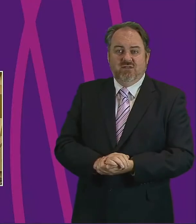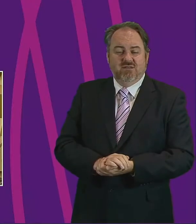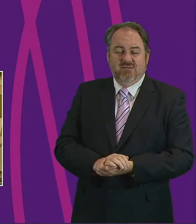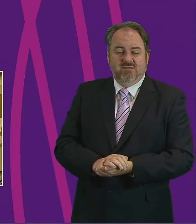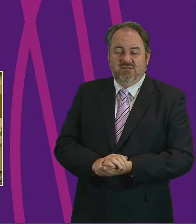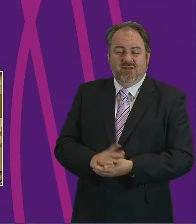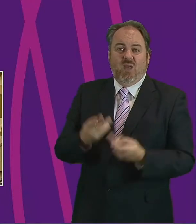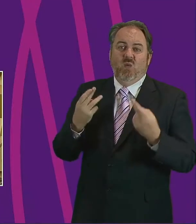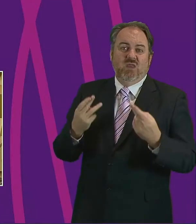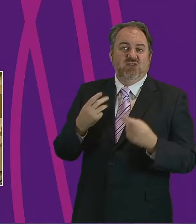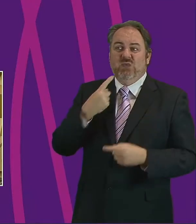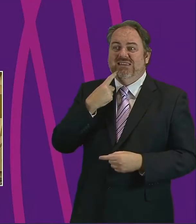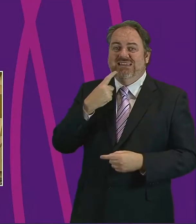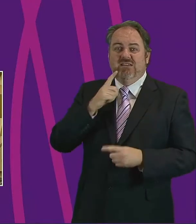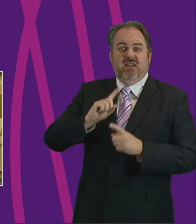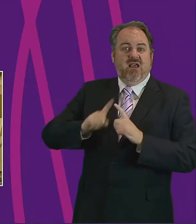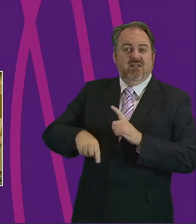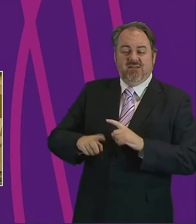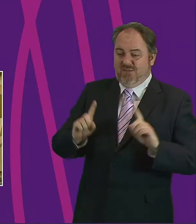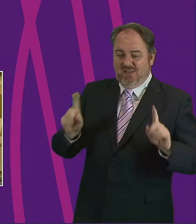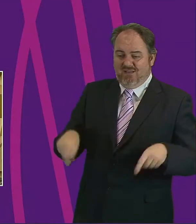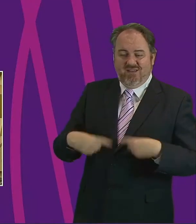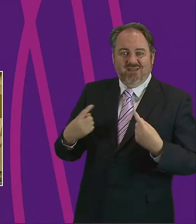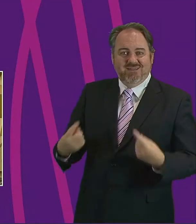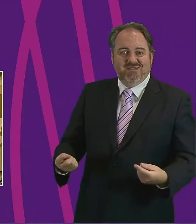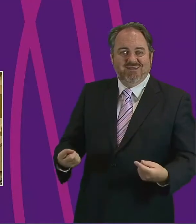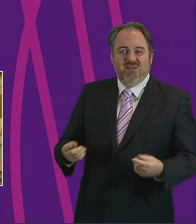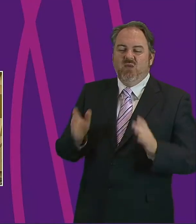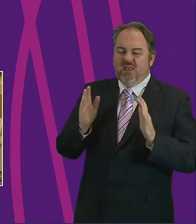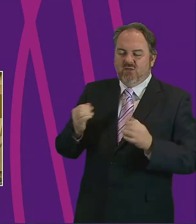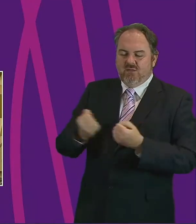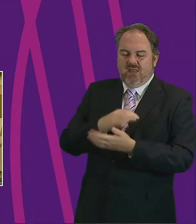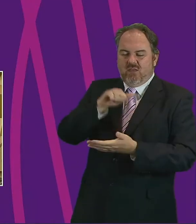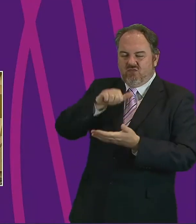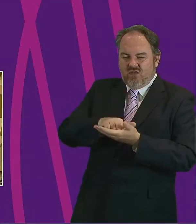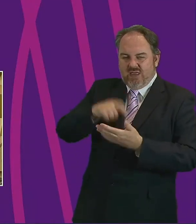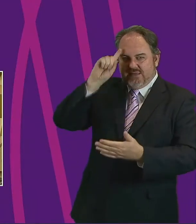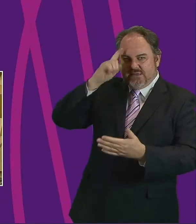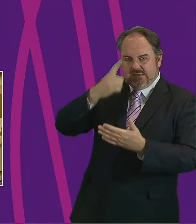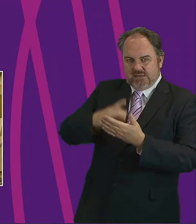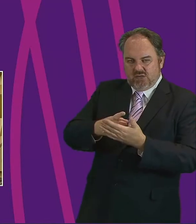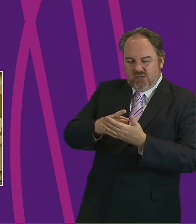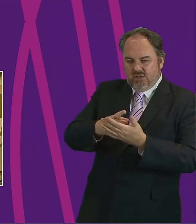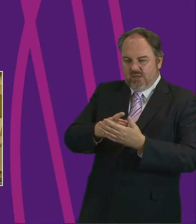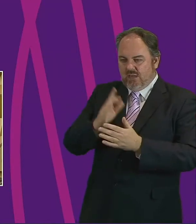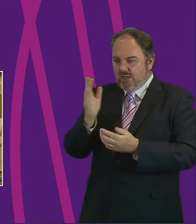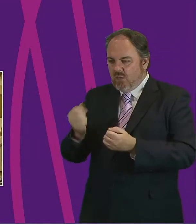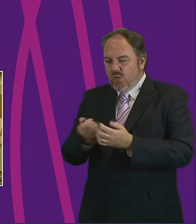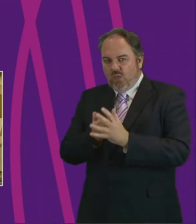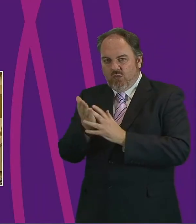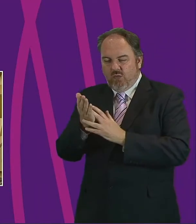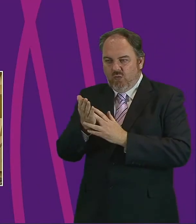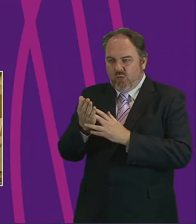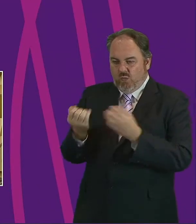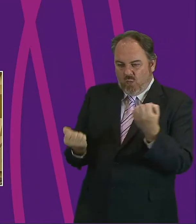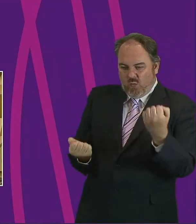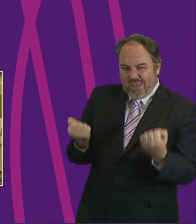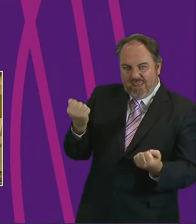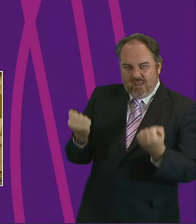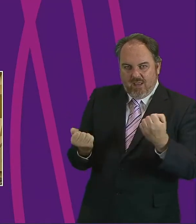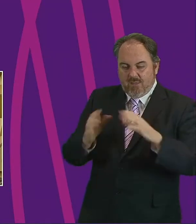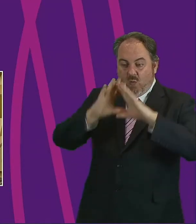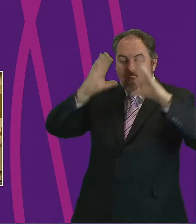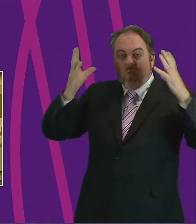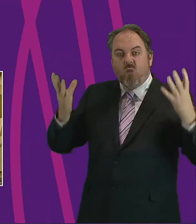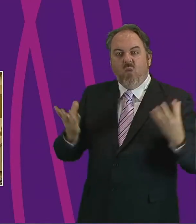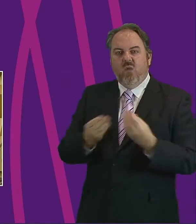easier if they were. But we have to come to the right judgments, the balanced judgments, taking account of all of the risks and benefits along the way. And I